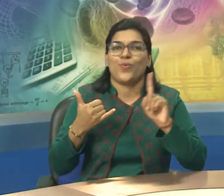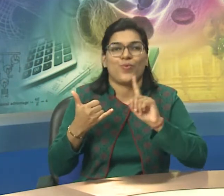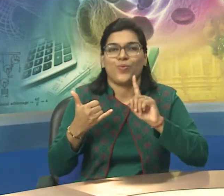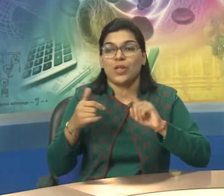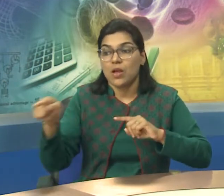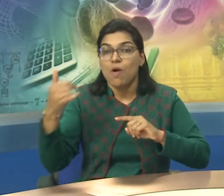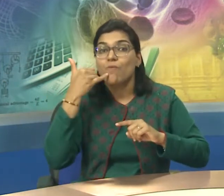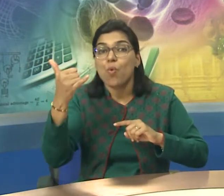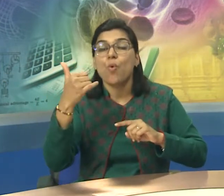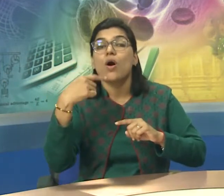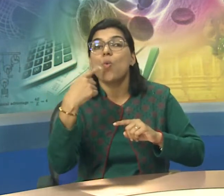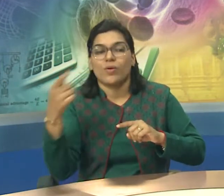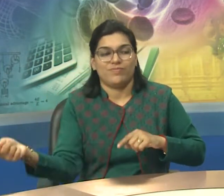called